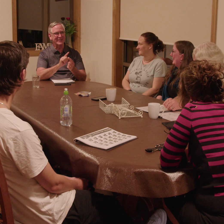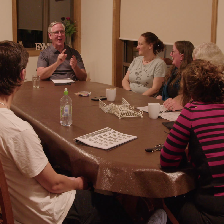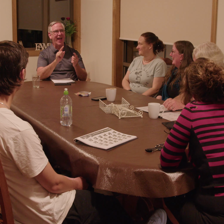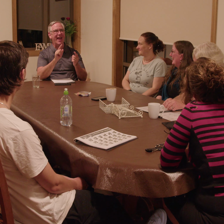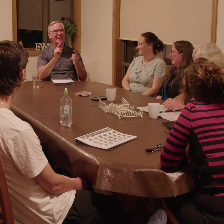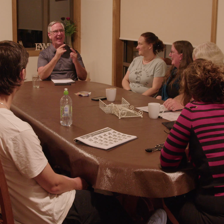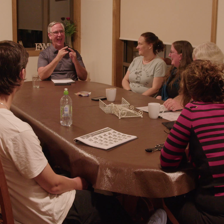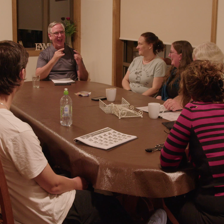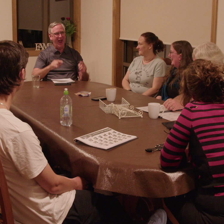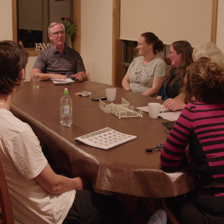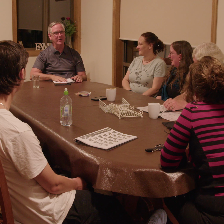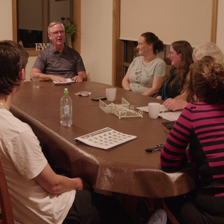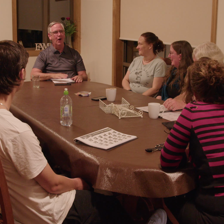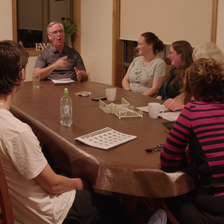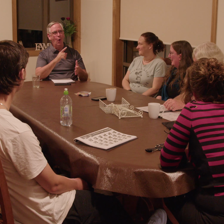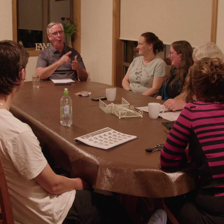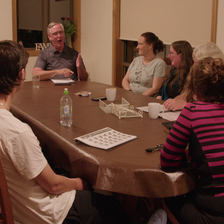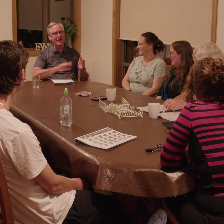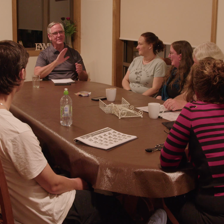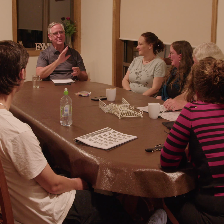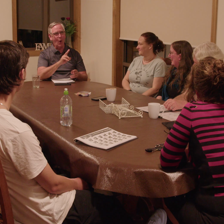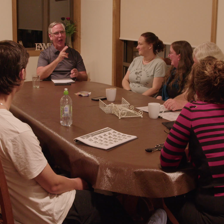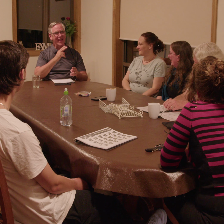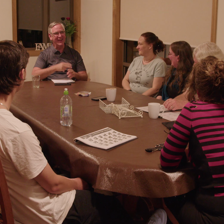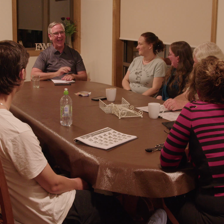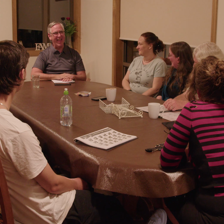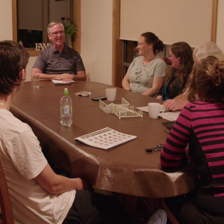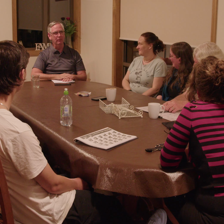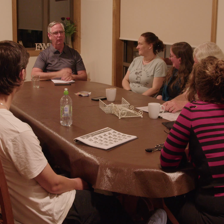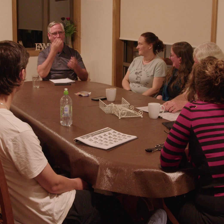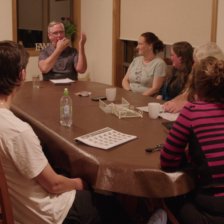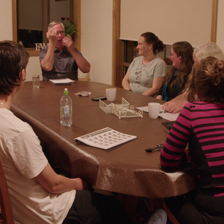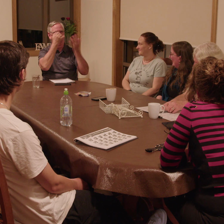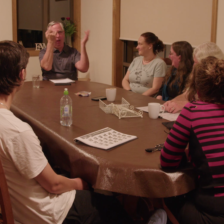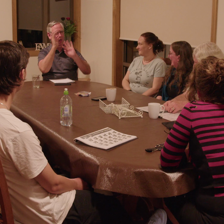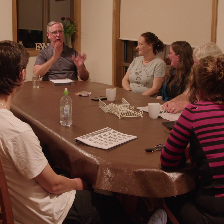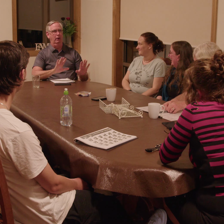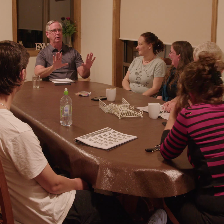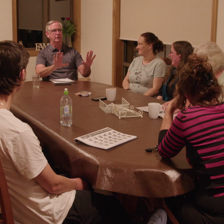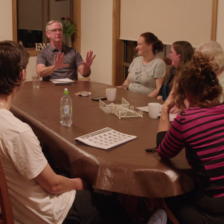Nice to meet you at camp. What's your name? And they miss